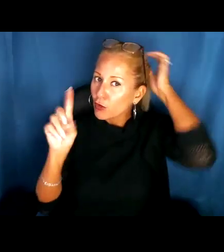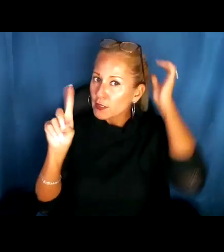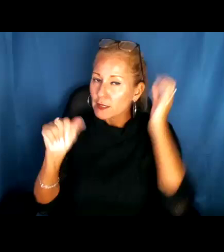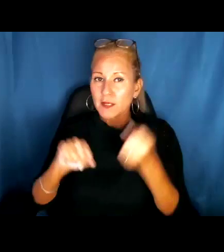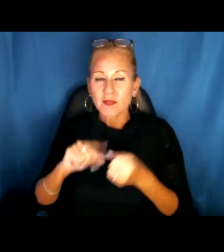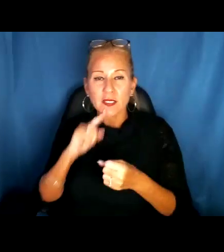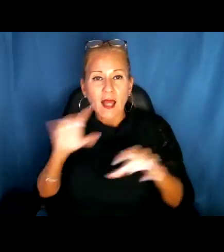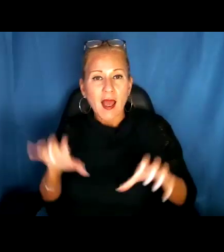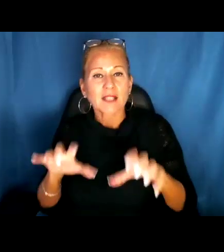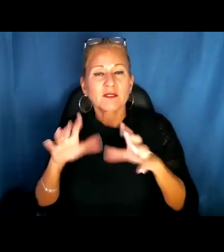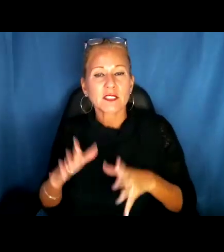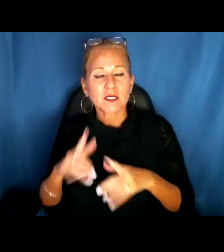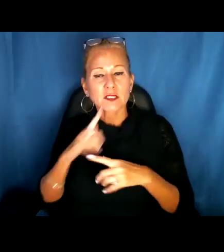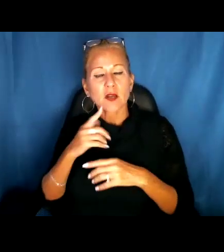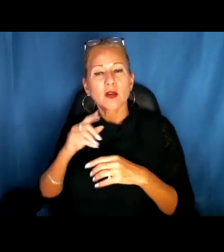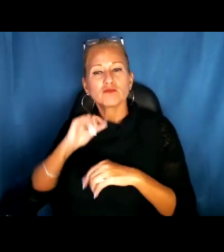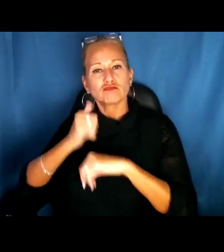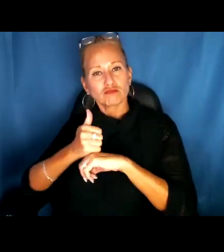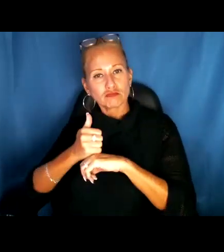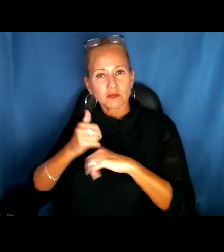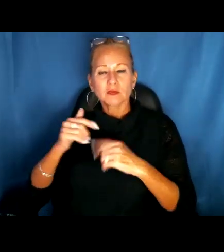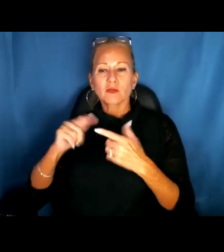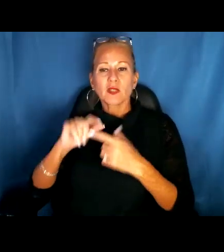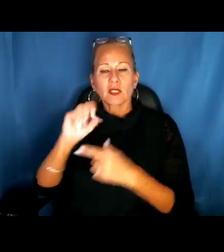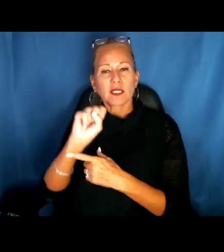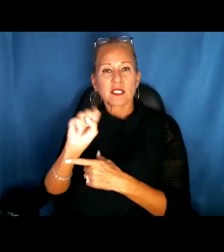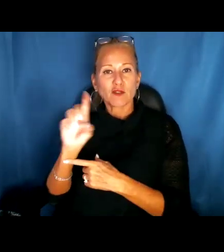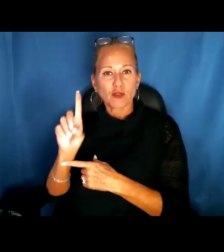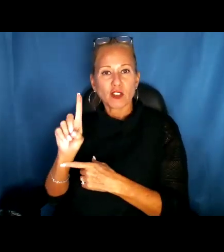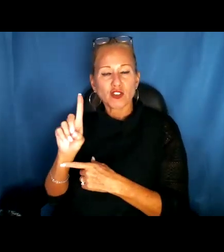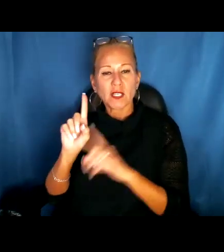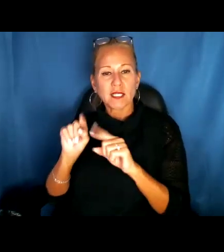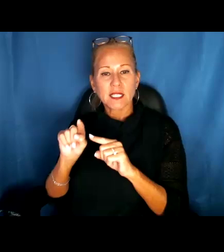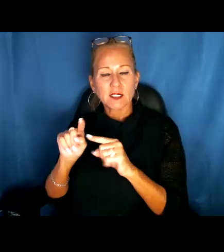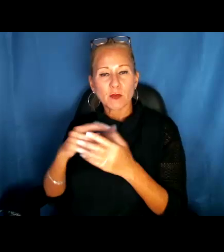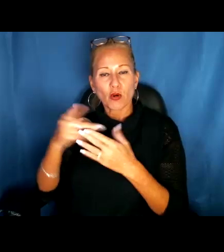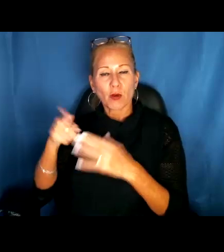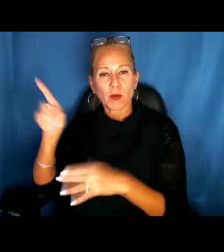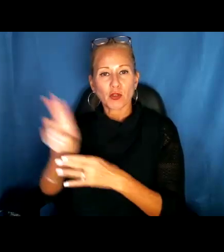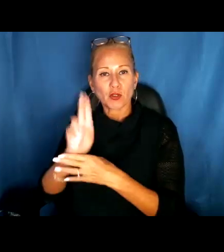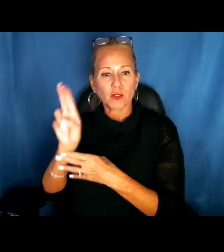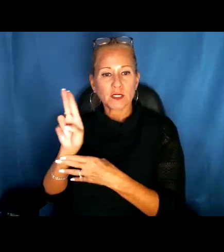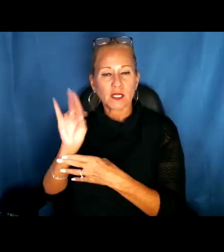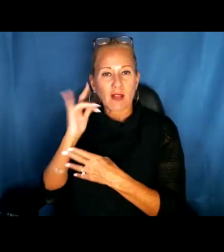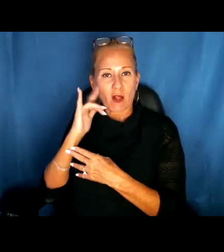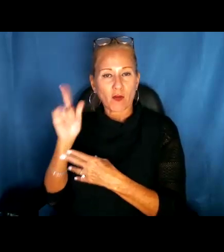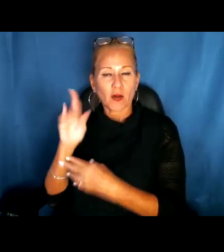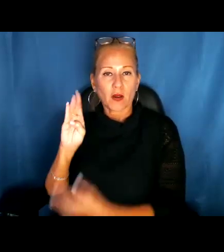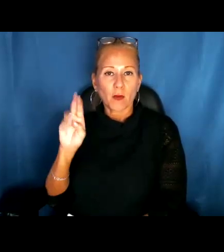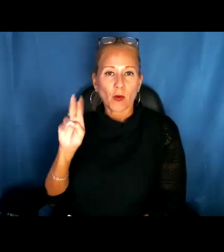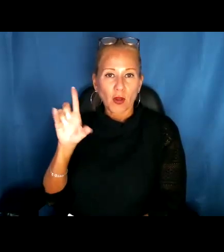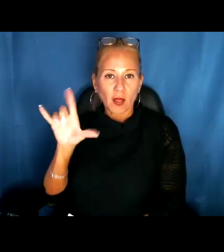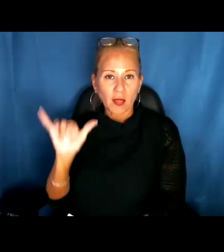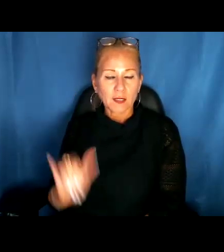activists, launching a self-direction attendant care program at the University of California at Berkeley. Next